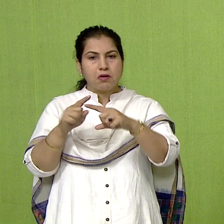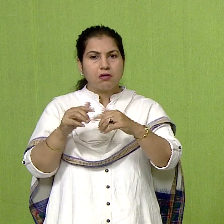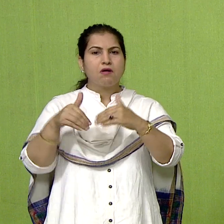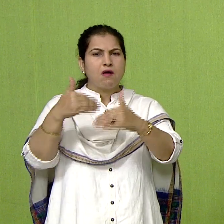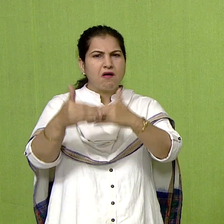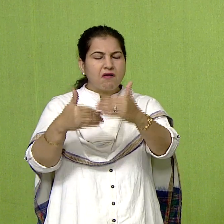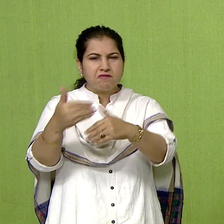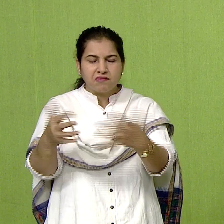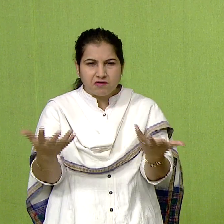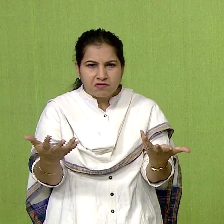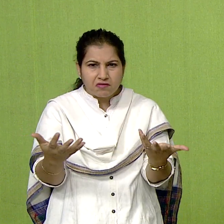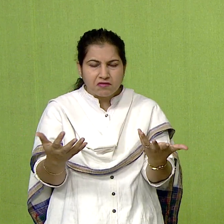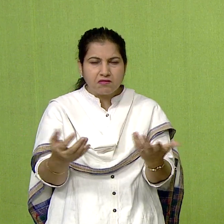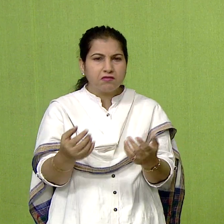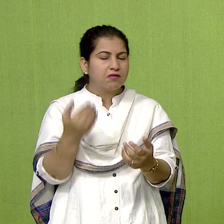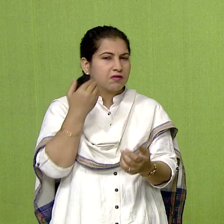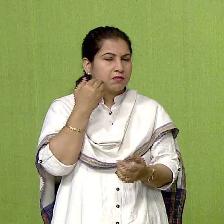after year 1887